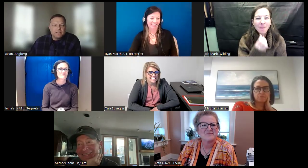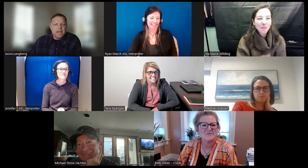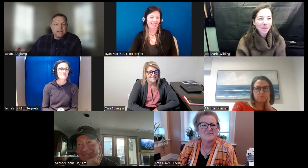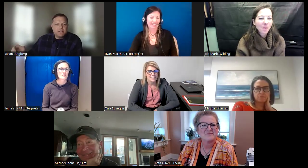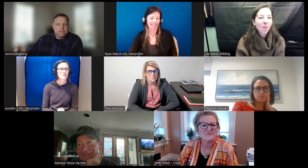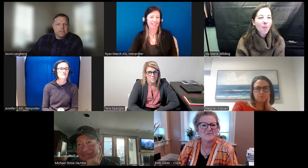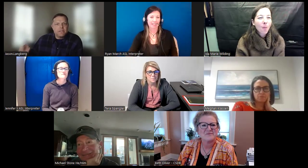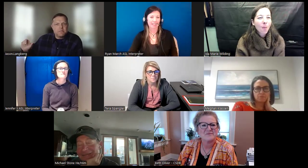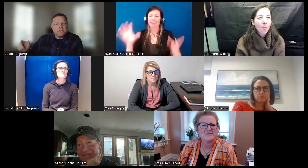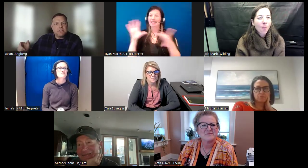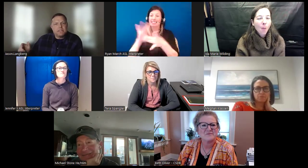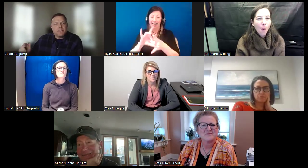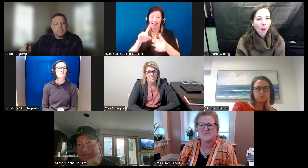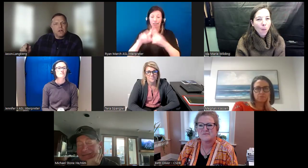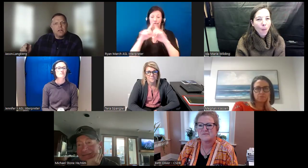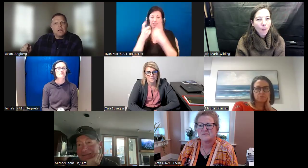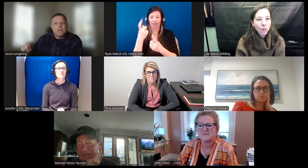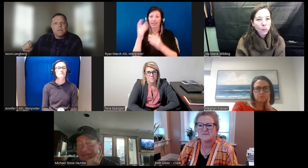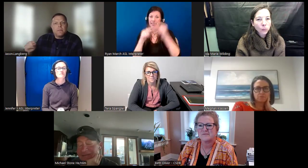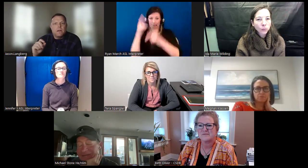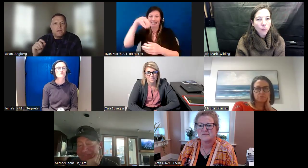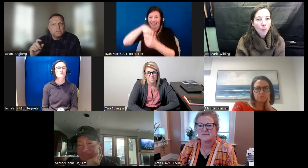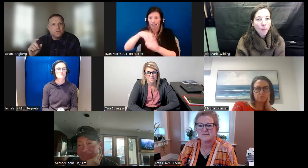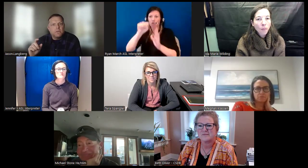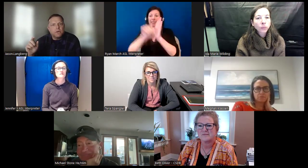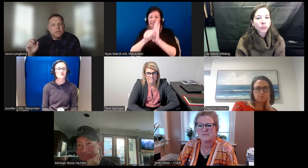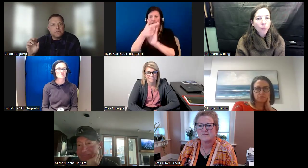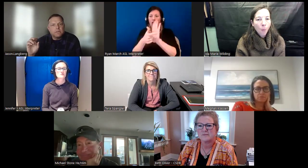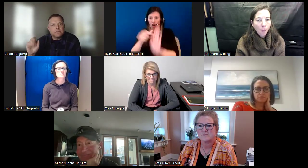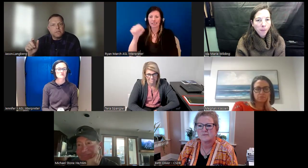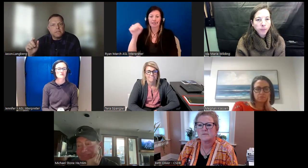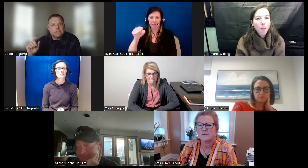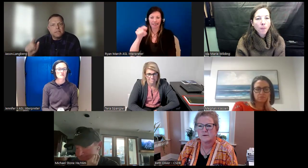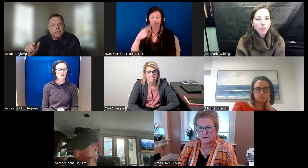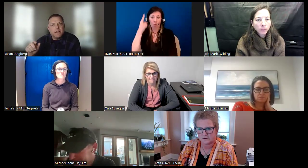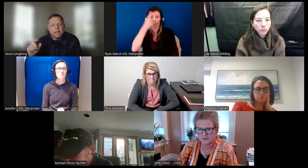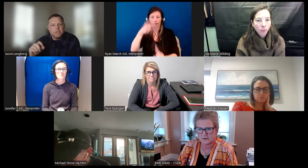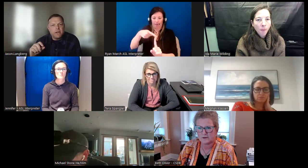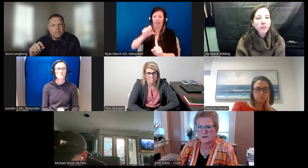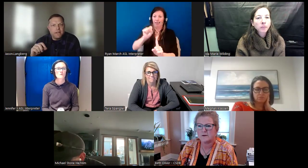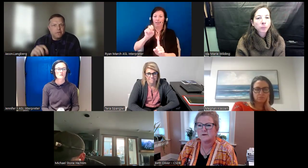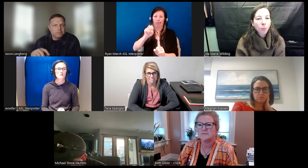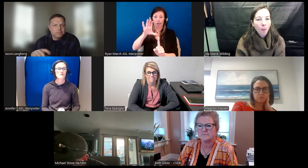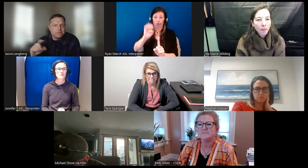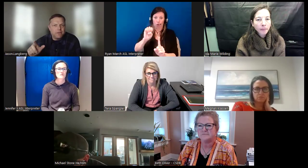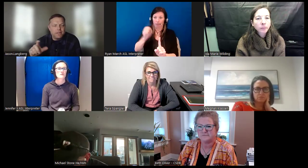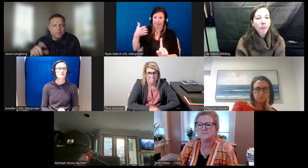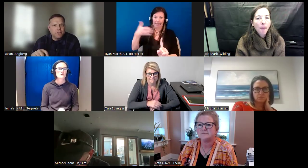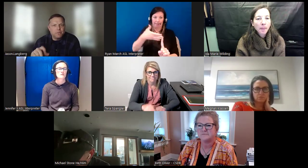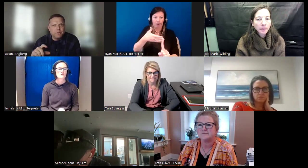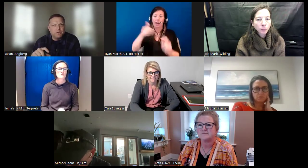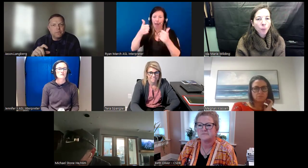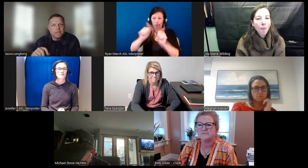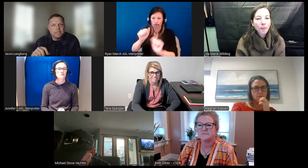The tie to District 11 is built into state law. So if you're wondering the source, it's there. I can try to find the